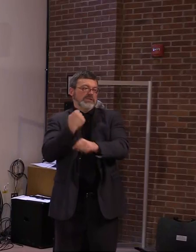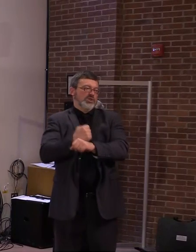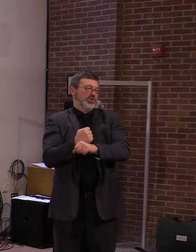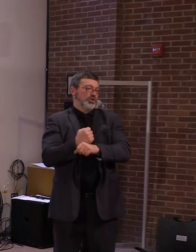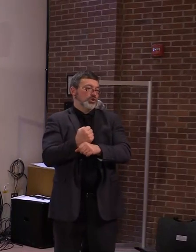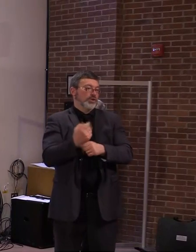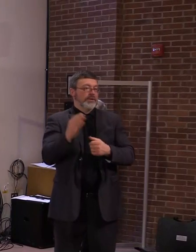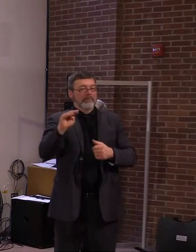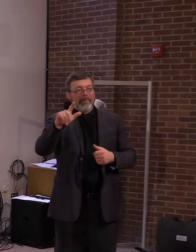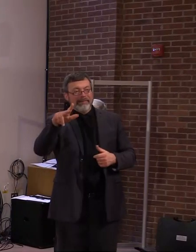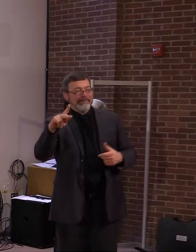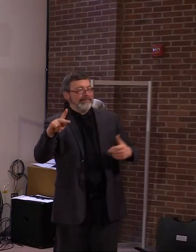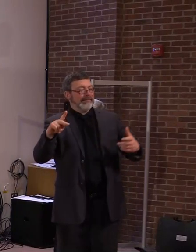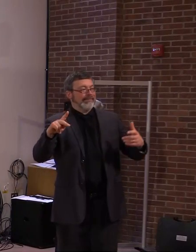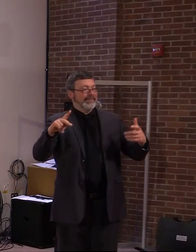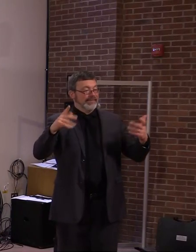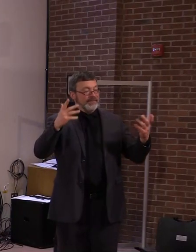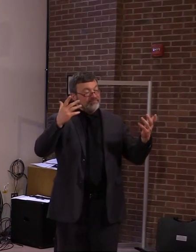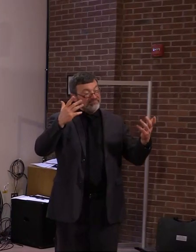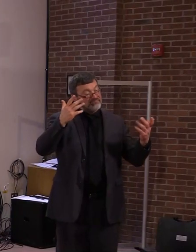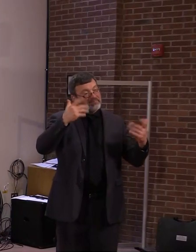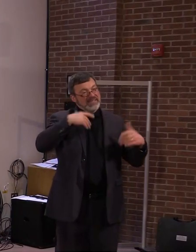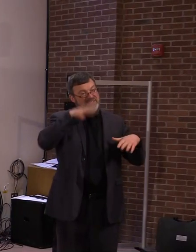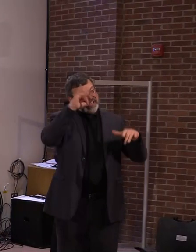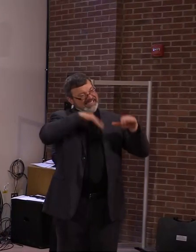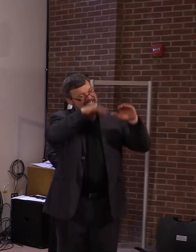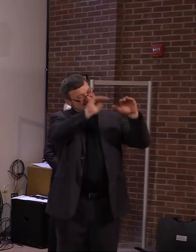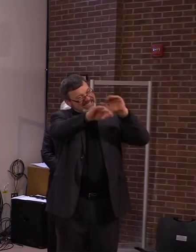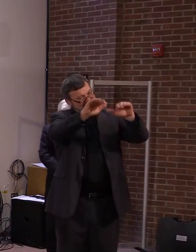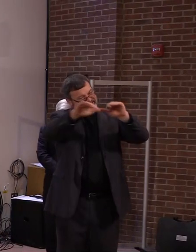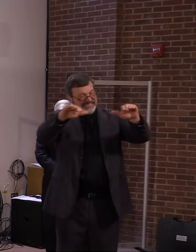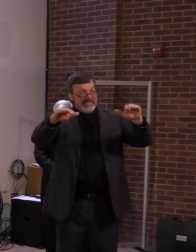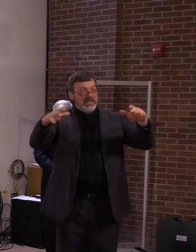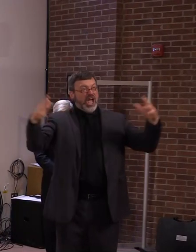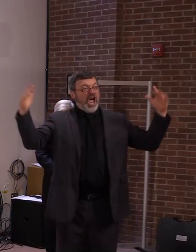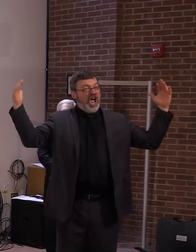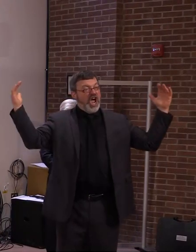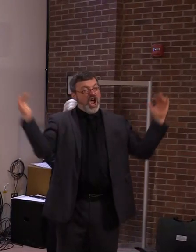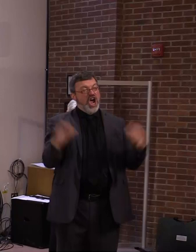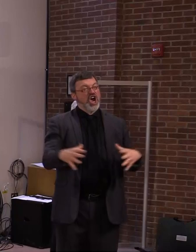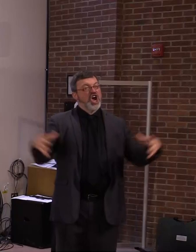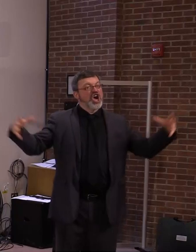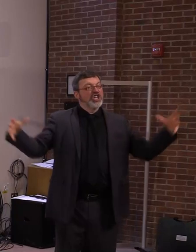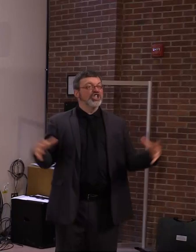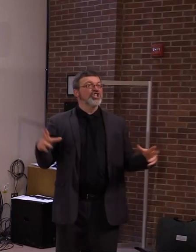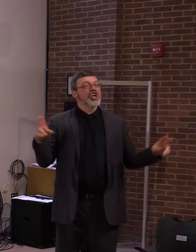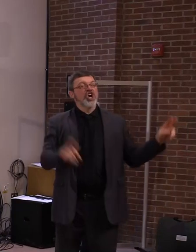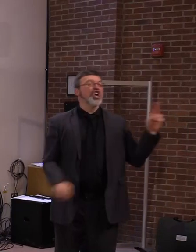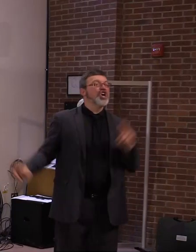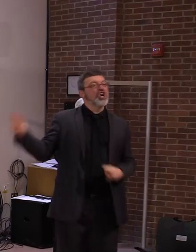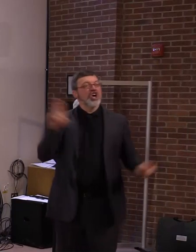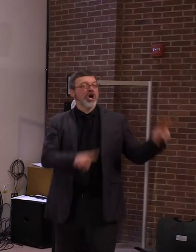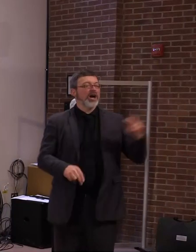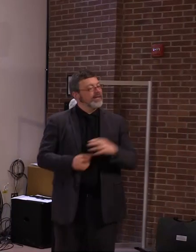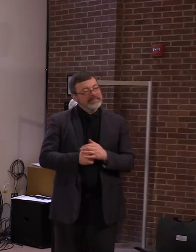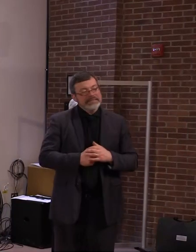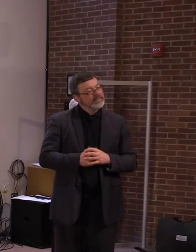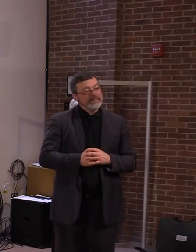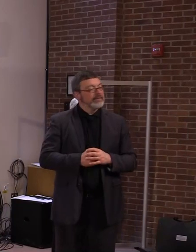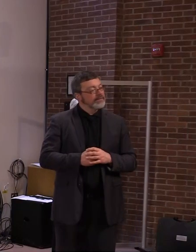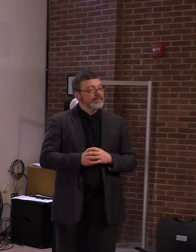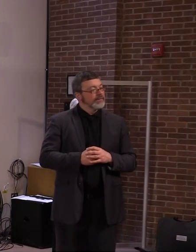the gatherings, the small gatherings, family gatherings, are going to impact the rate of